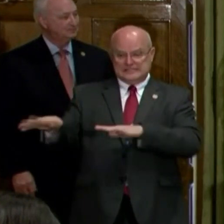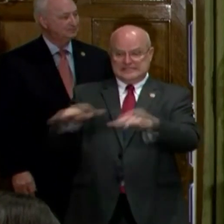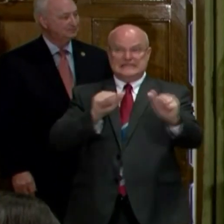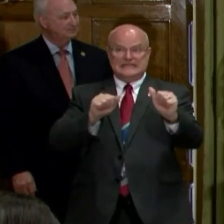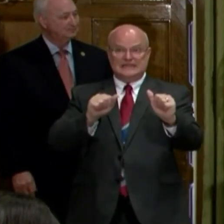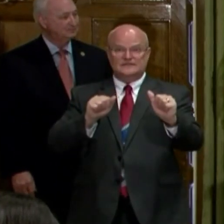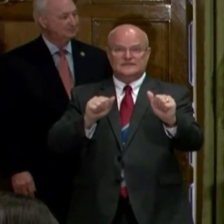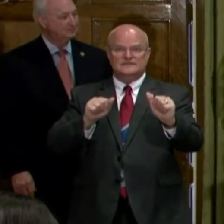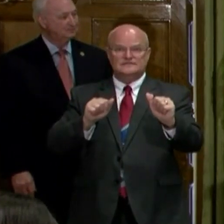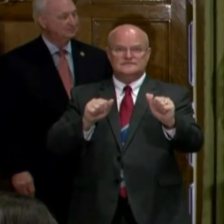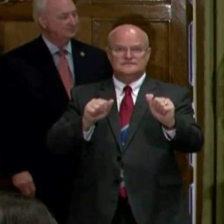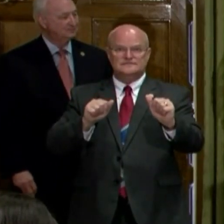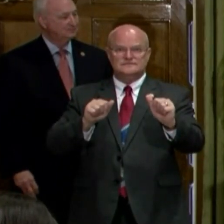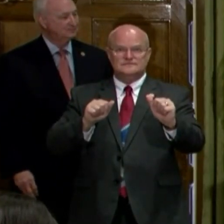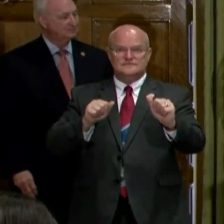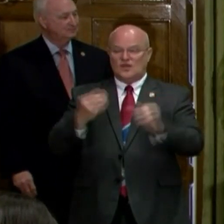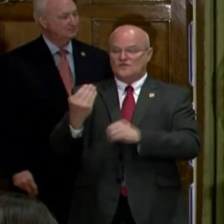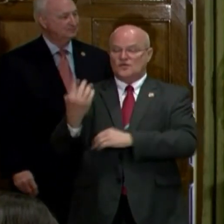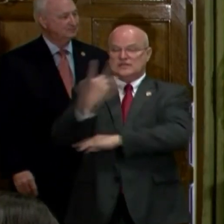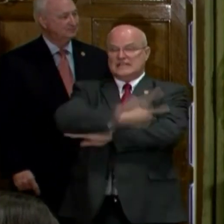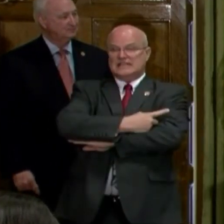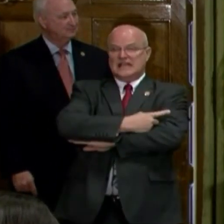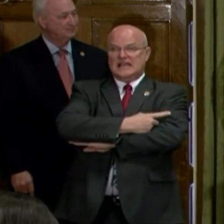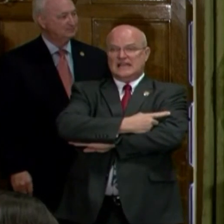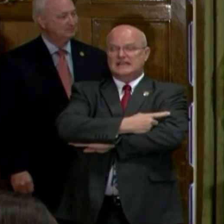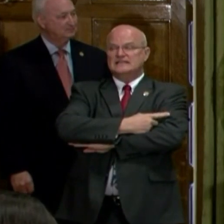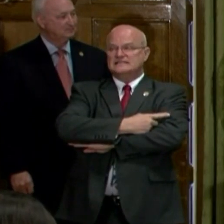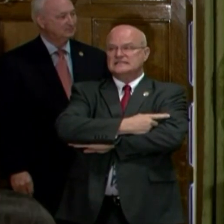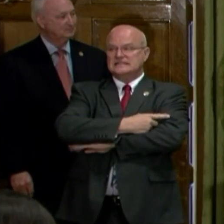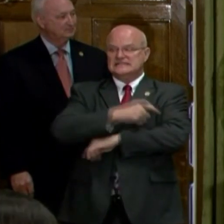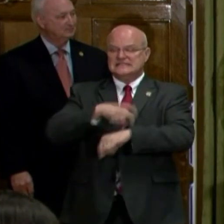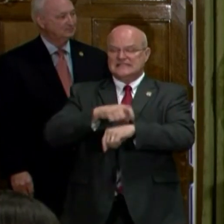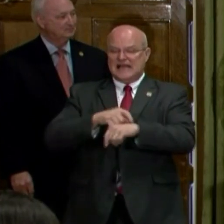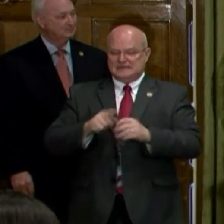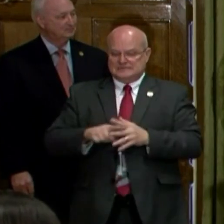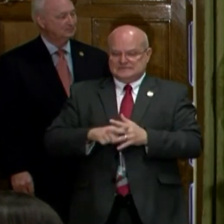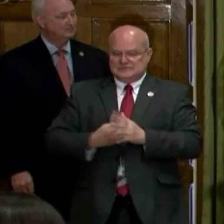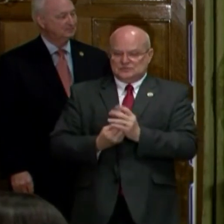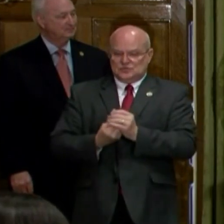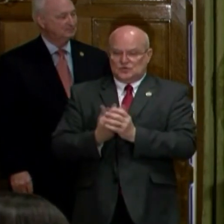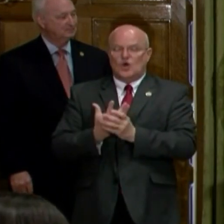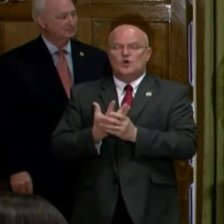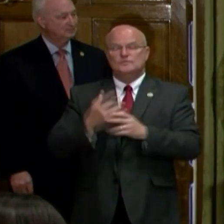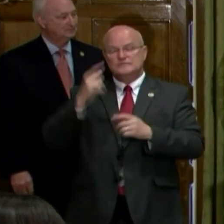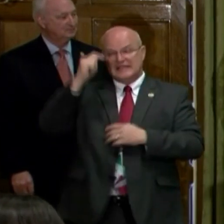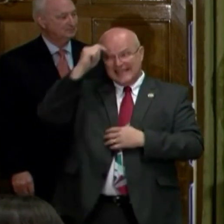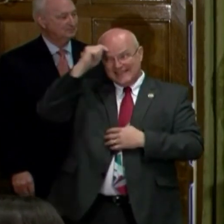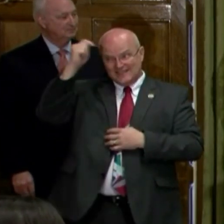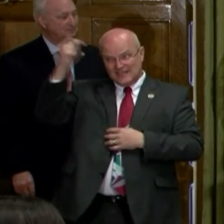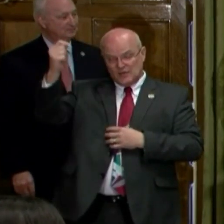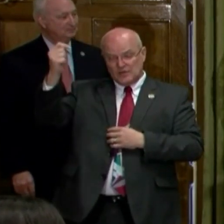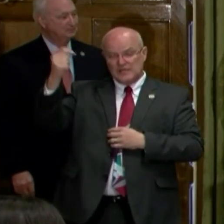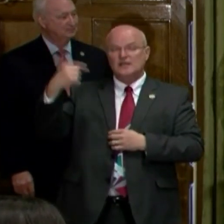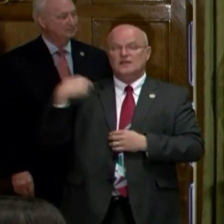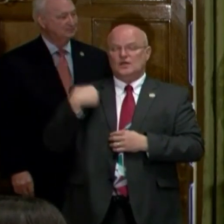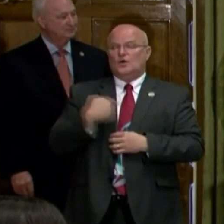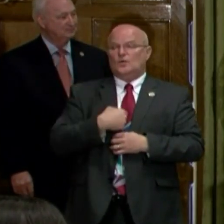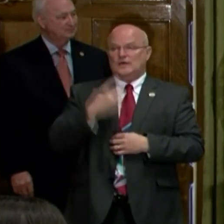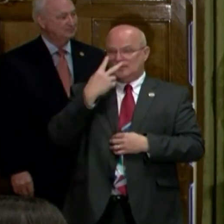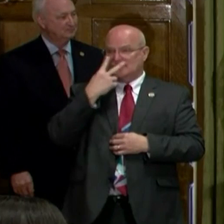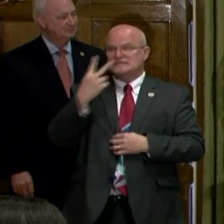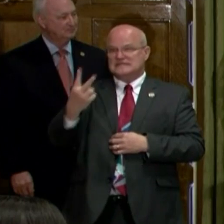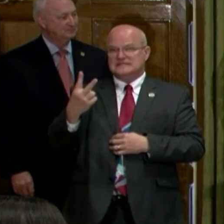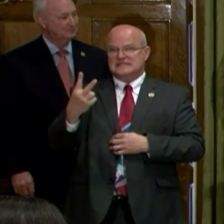leave, 14 days is an incubation period, and in theory, we would